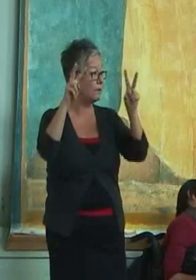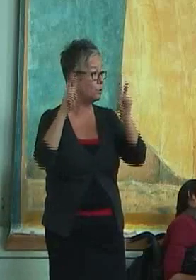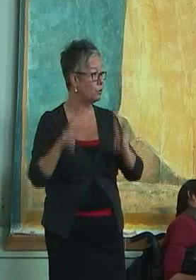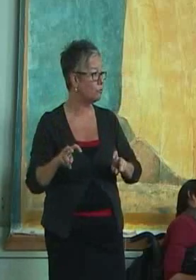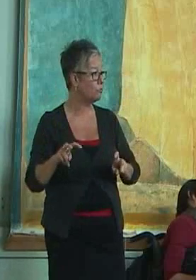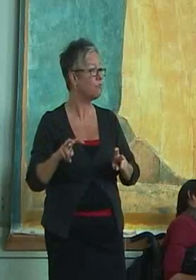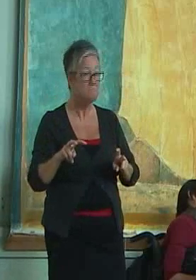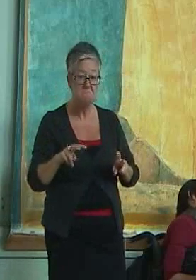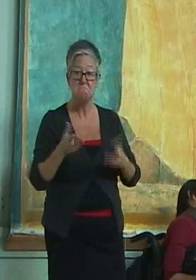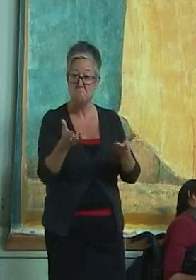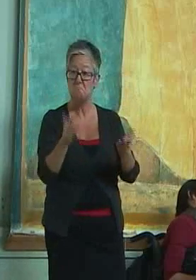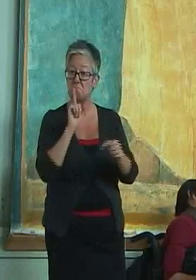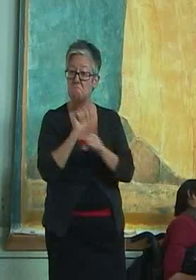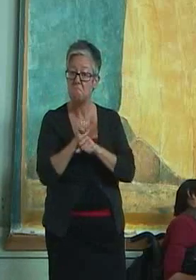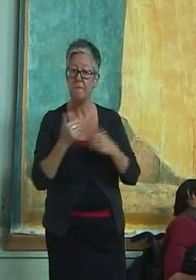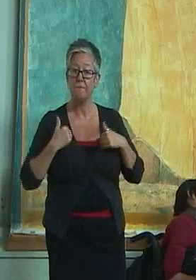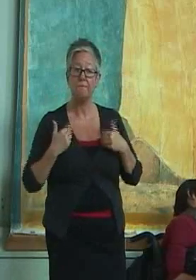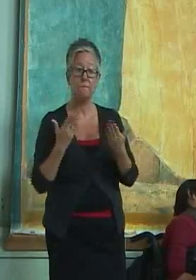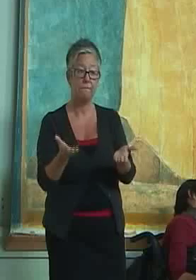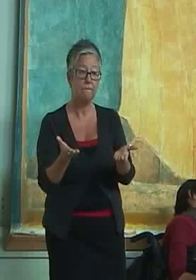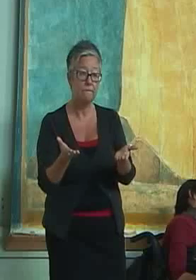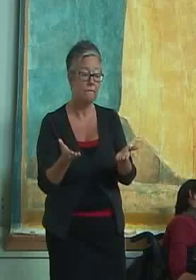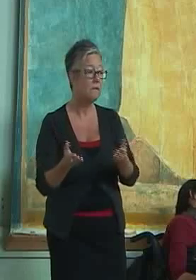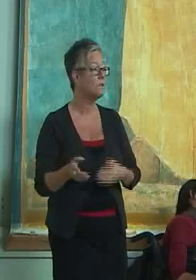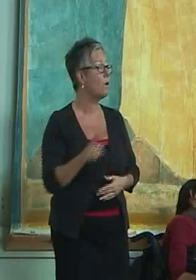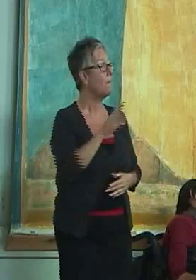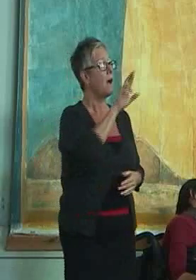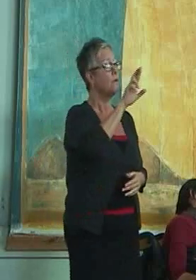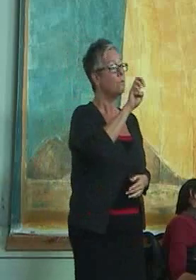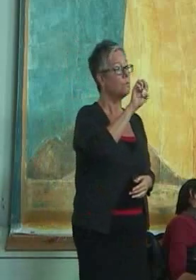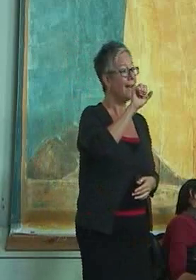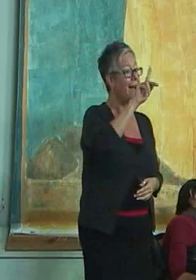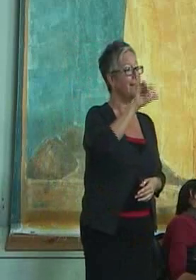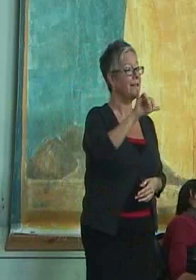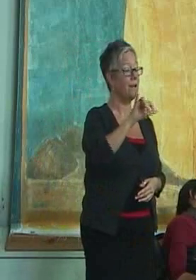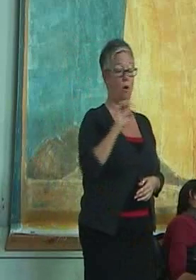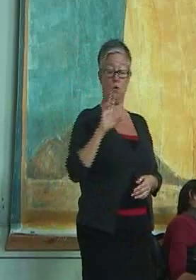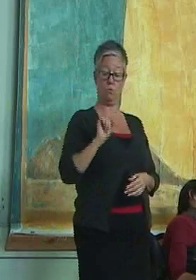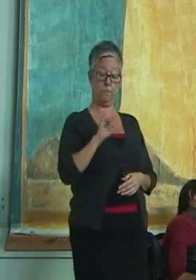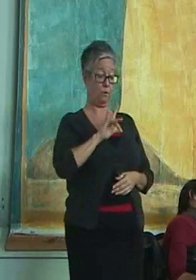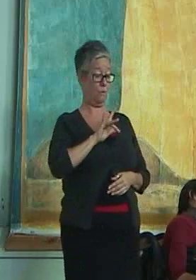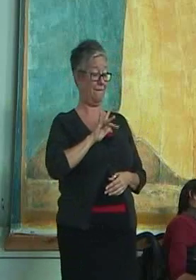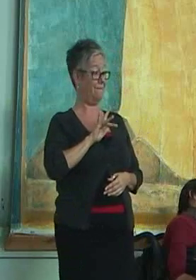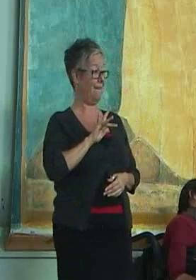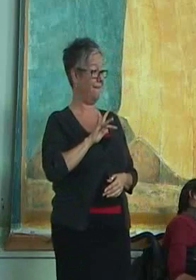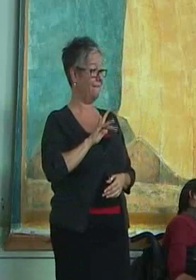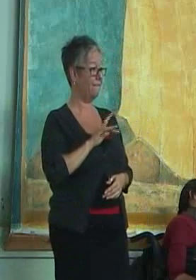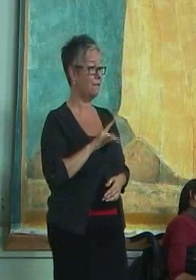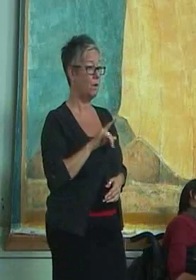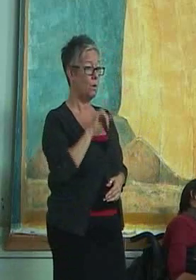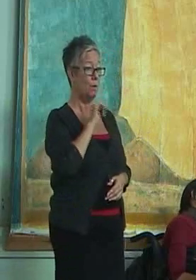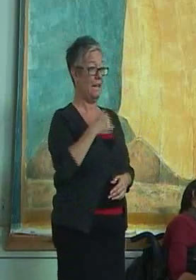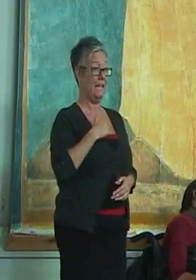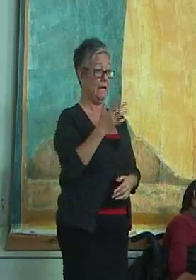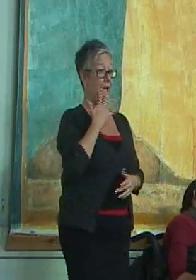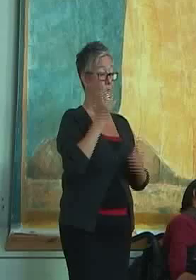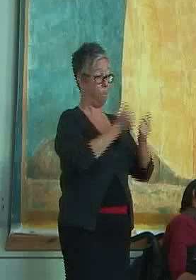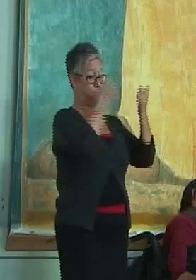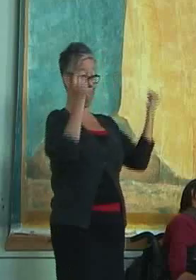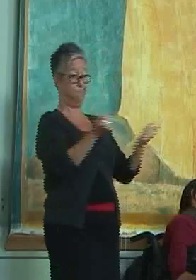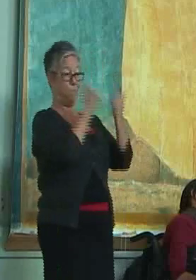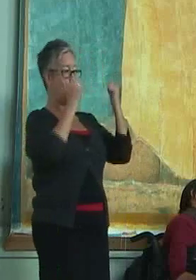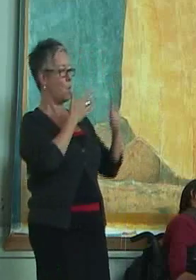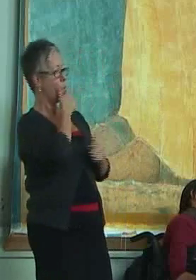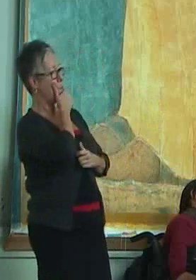like. And the reality is, for all of us, on October 25th, we have an incredibly stark choice. The choice